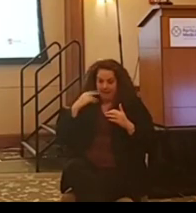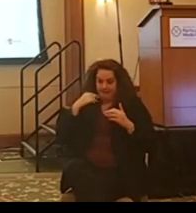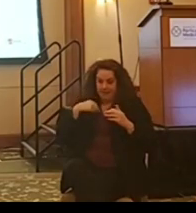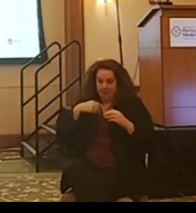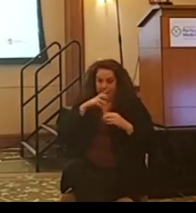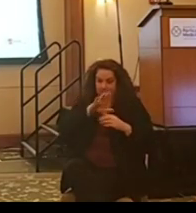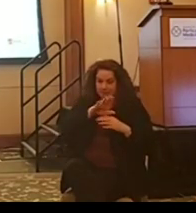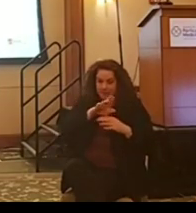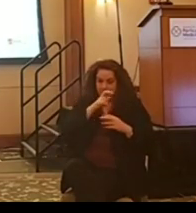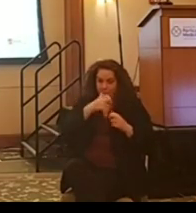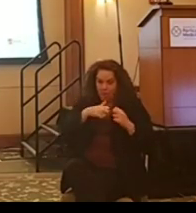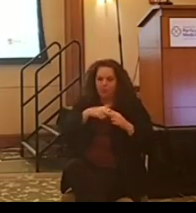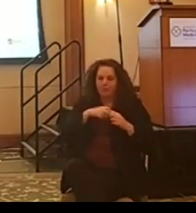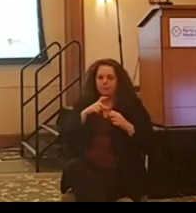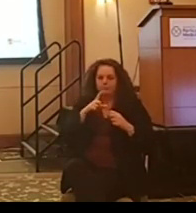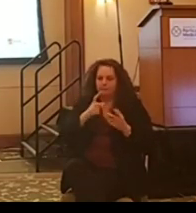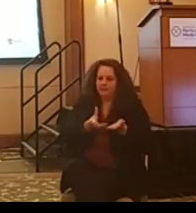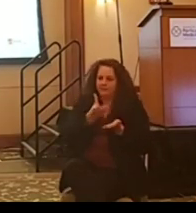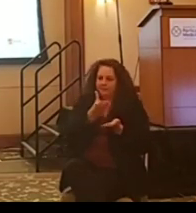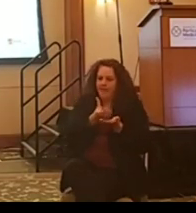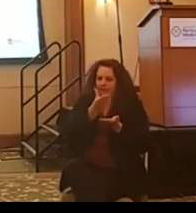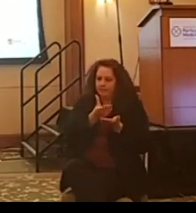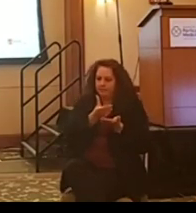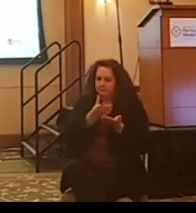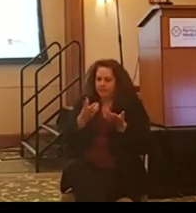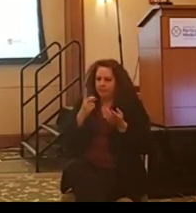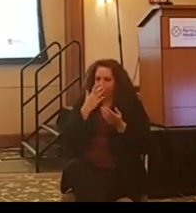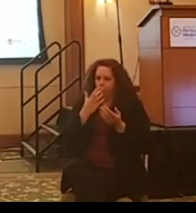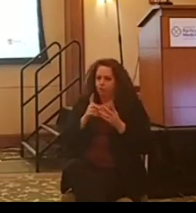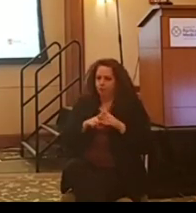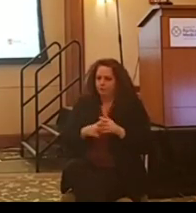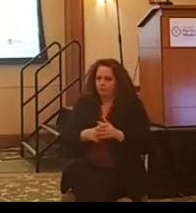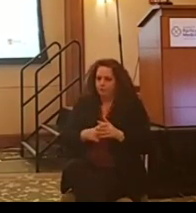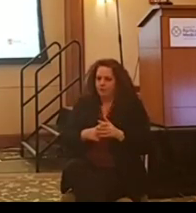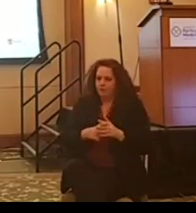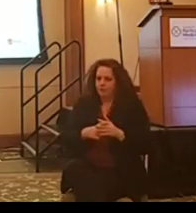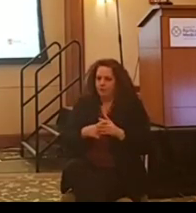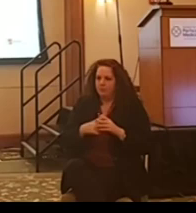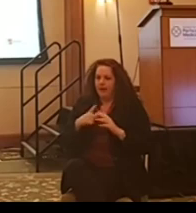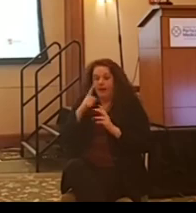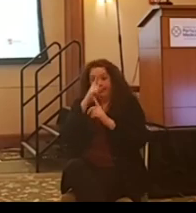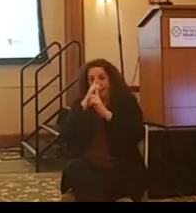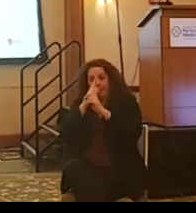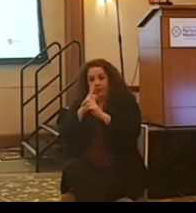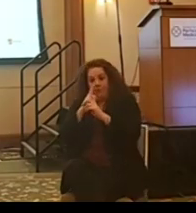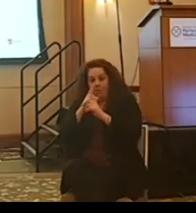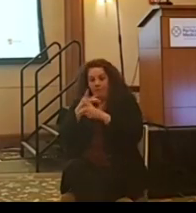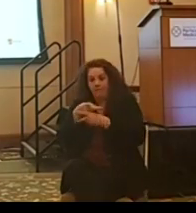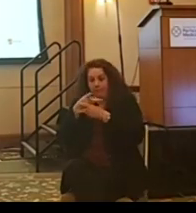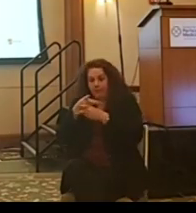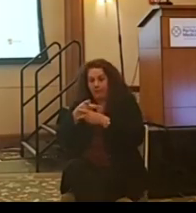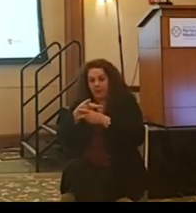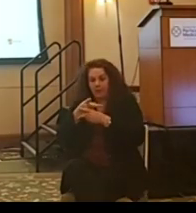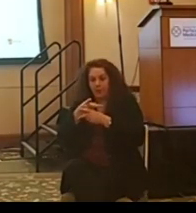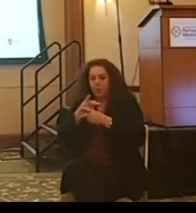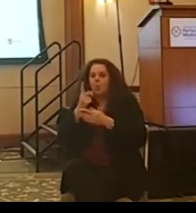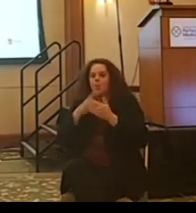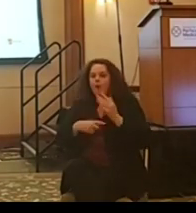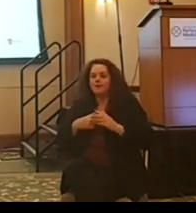is a valid place to start. And that the goal of healthcare is to figure out what can we